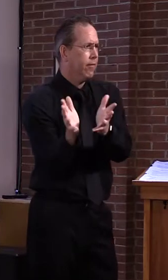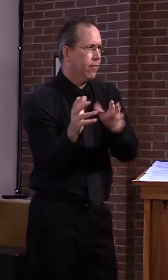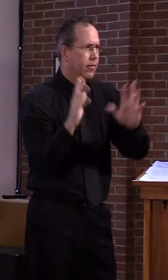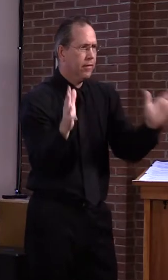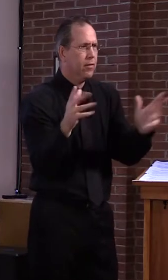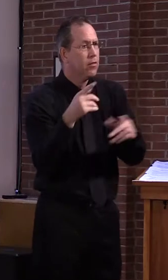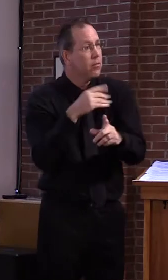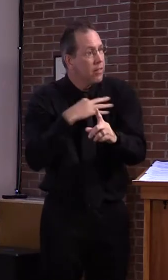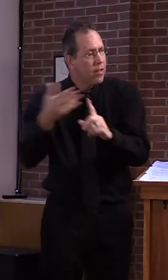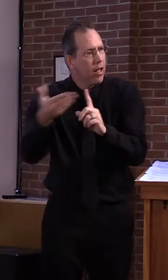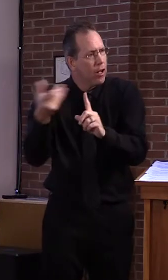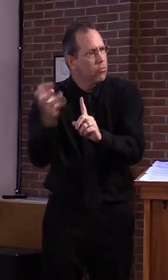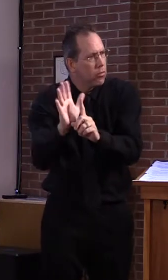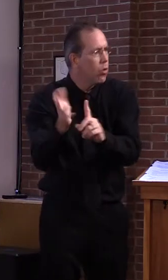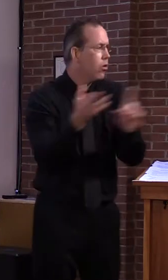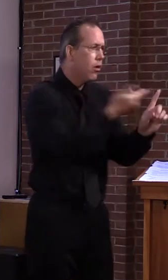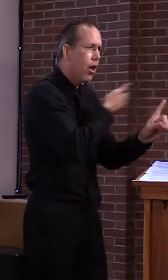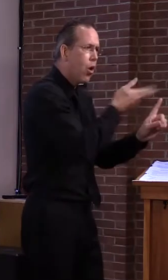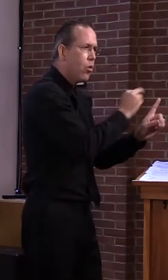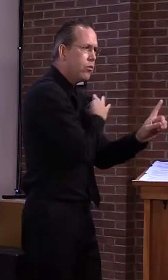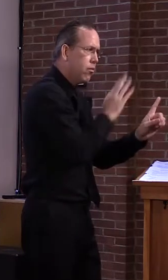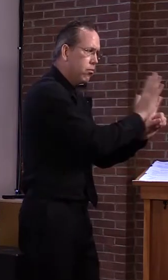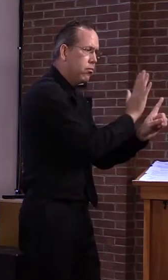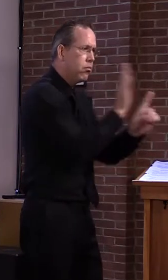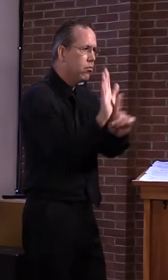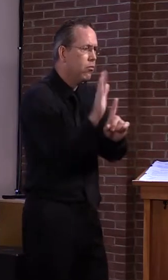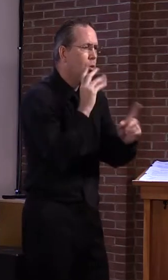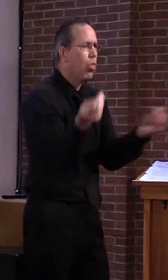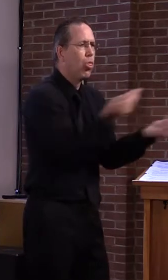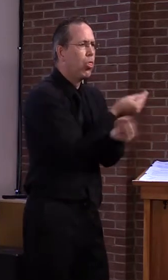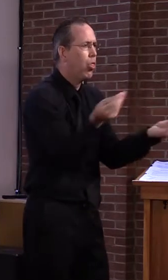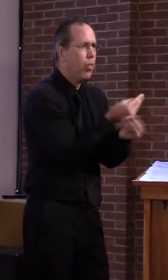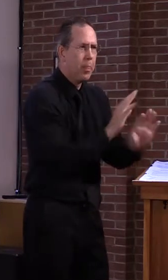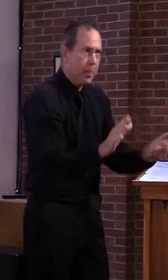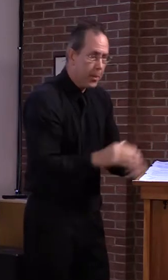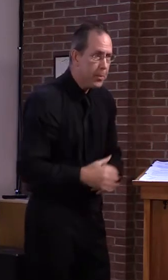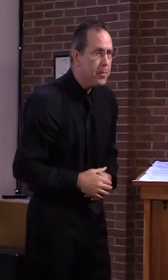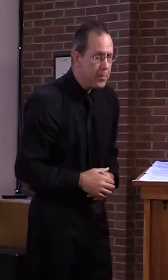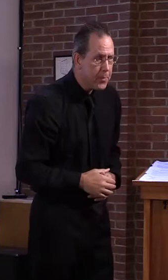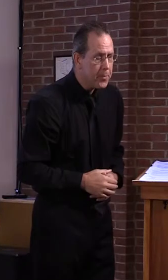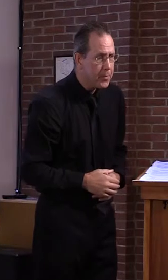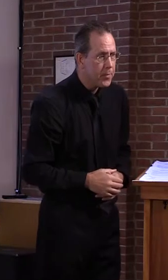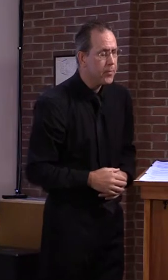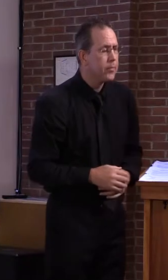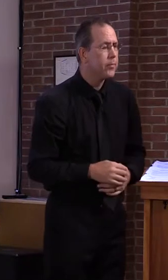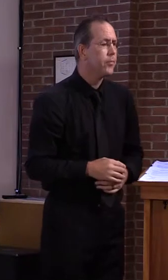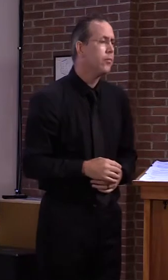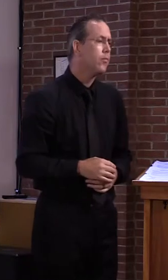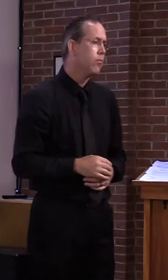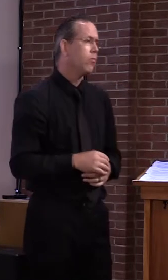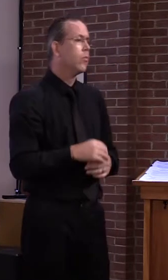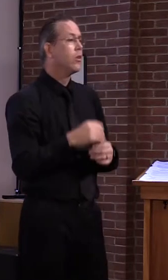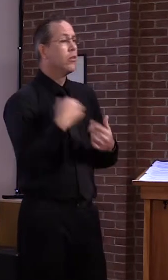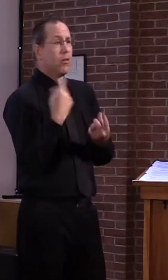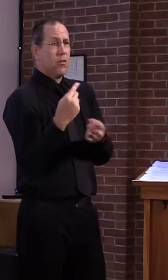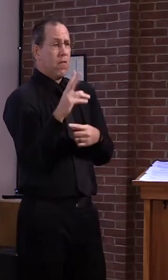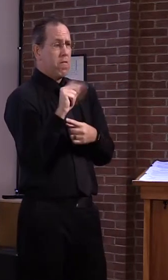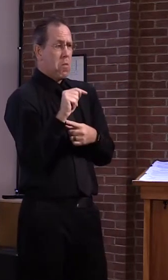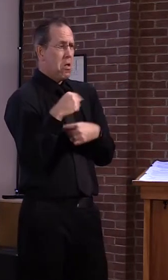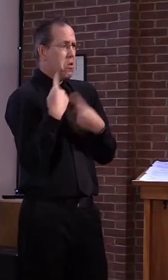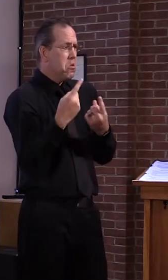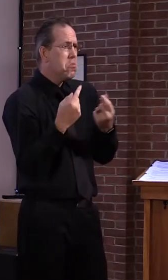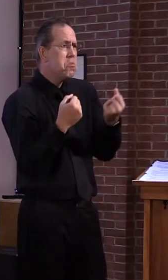Wherever we can, we will continue to build upon the investments the state has made in Vermont's childcare system throughout